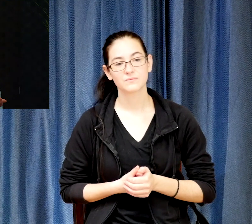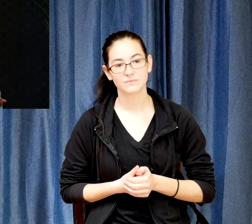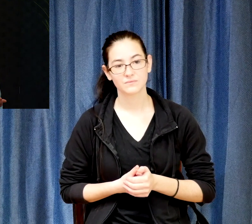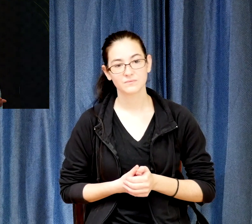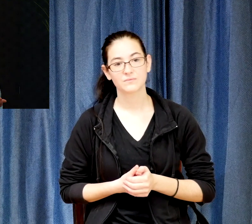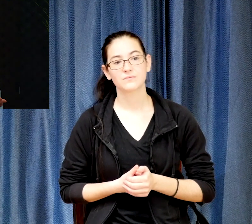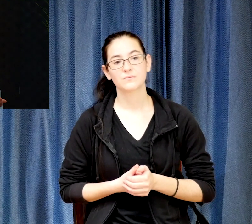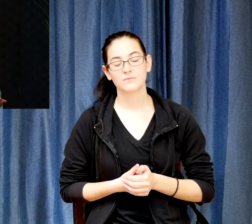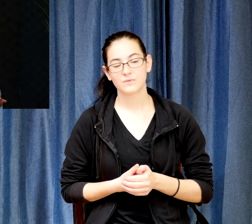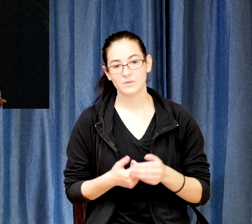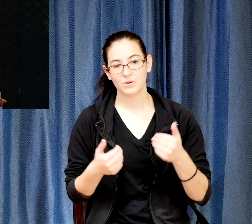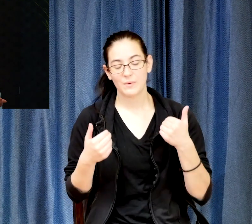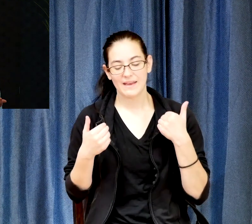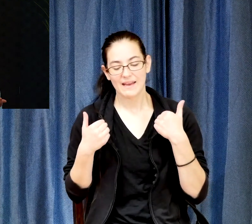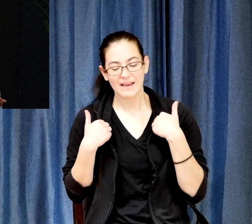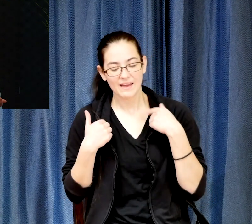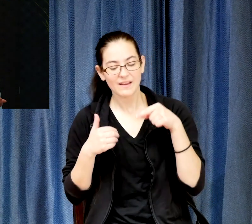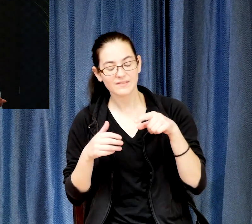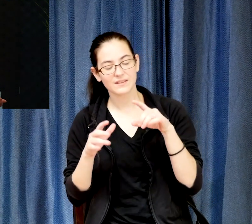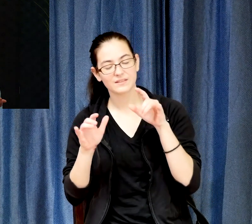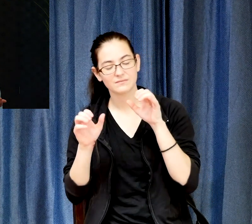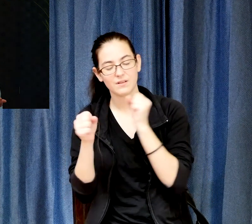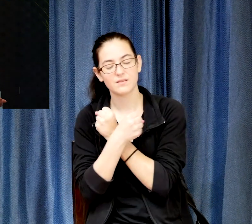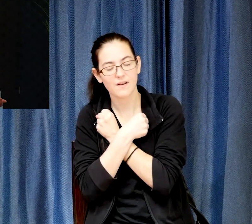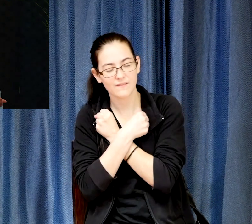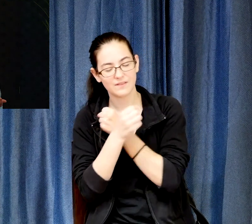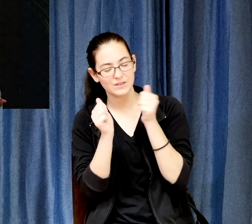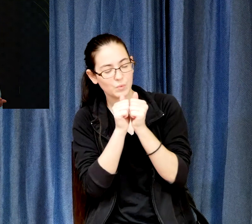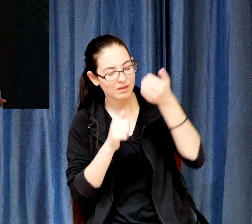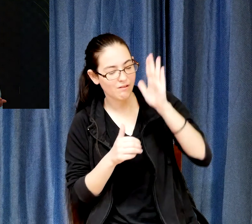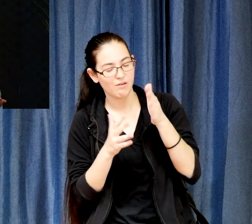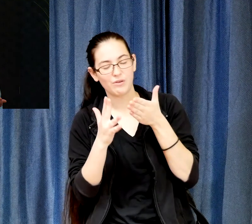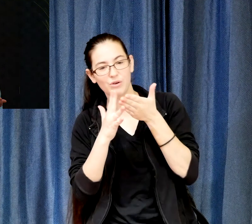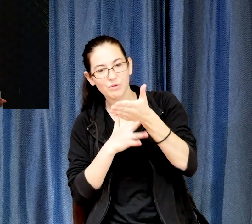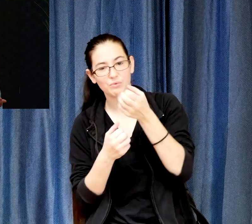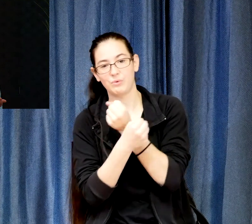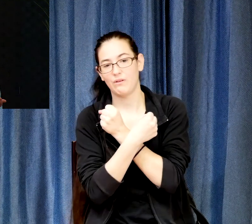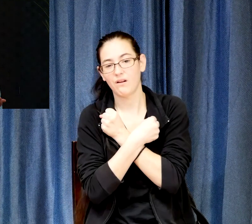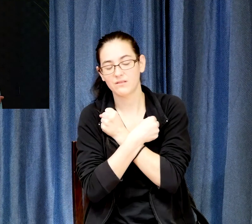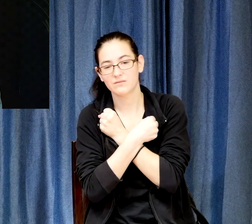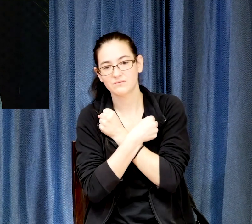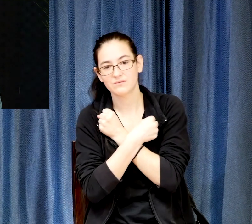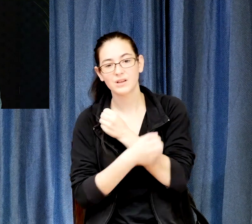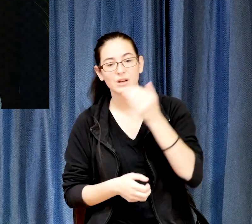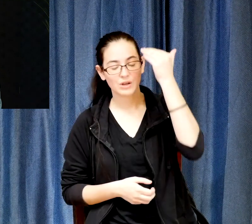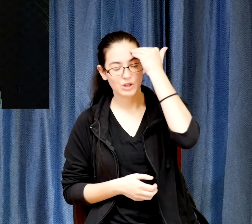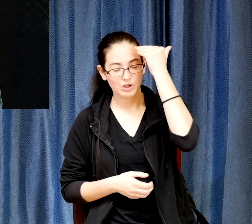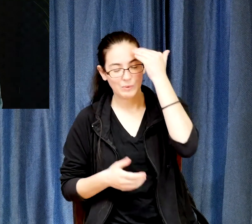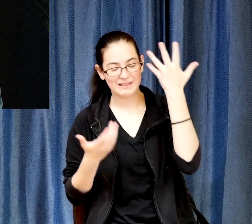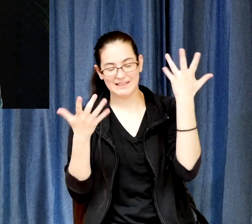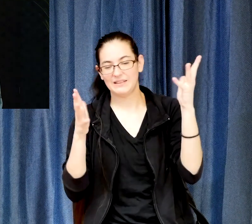love, into God, through God, for fulfillment, knowing it is